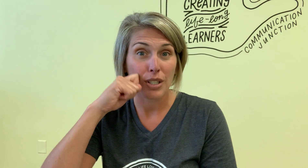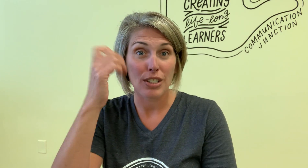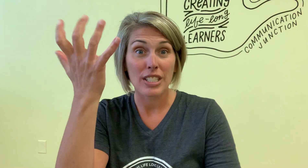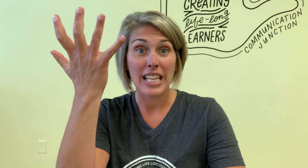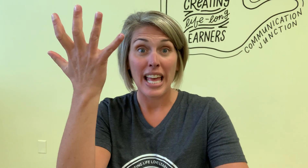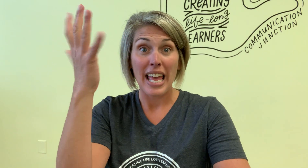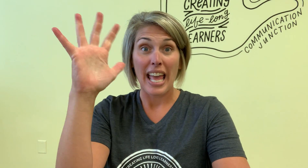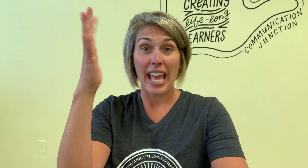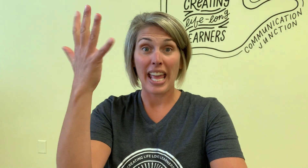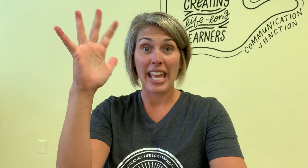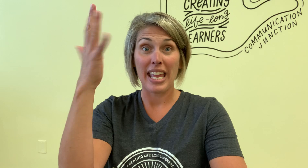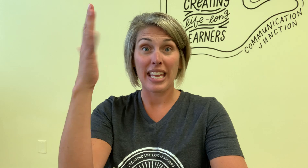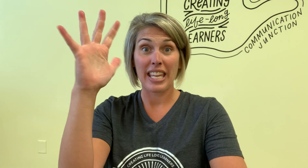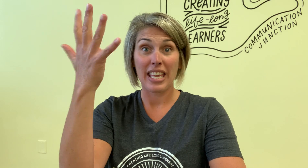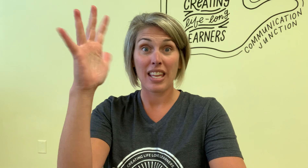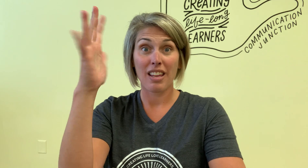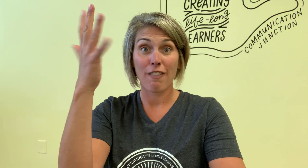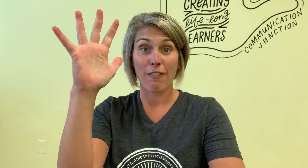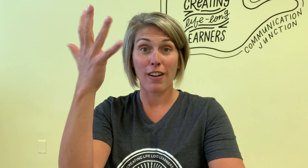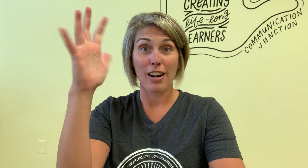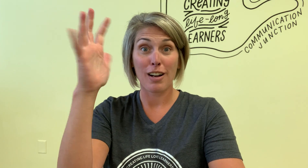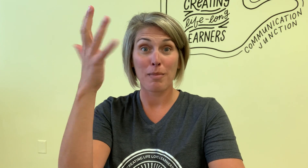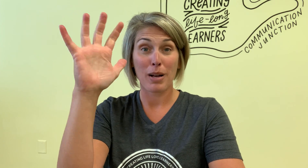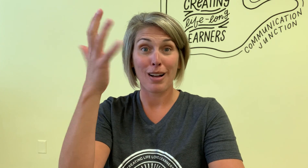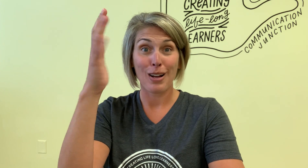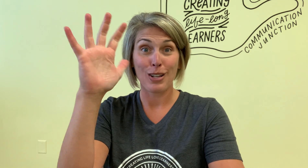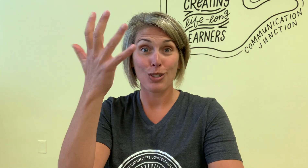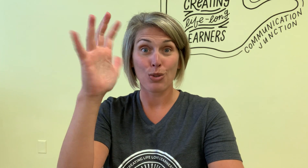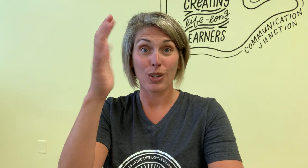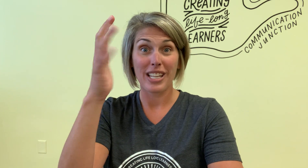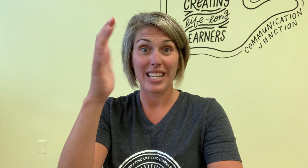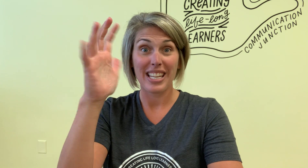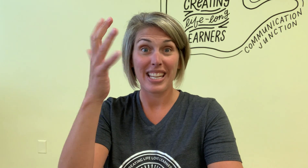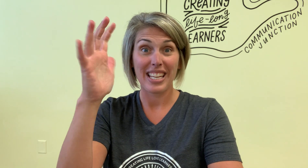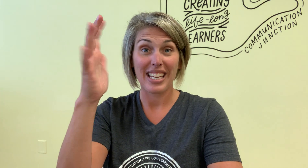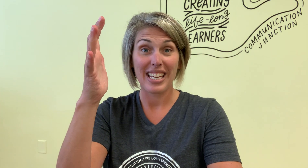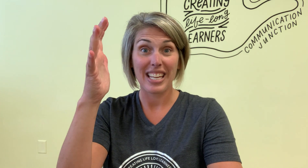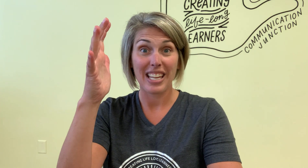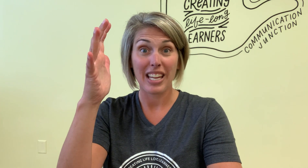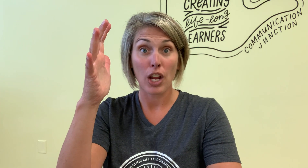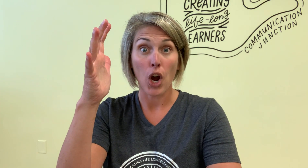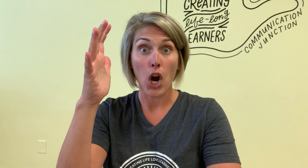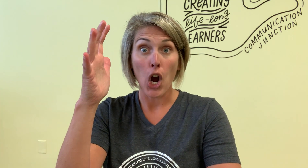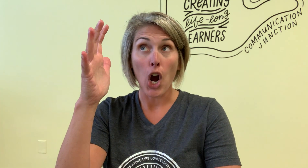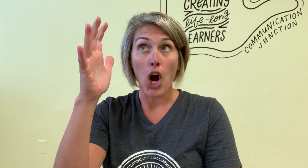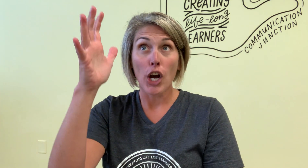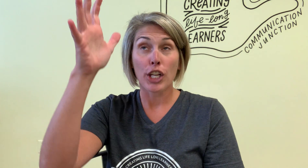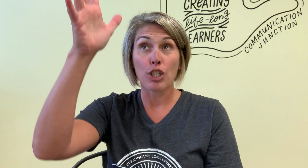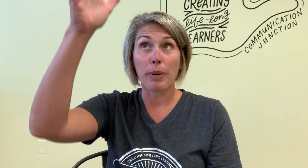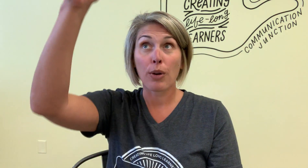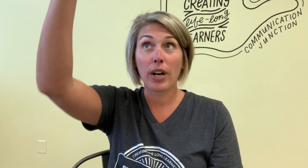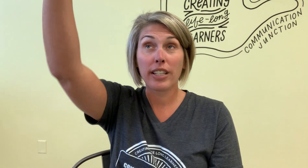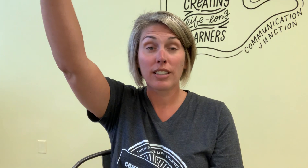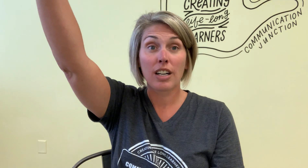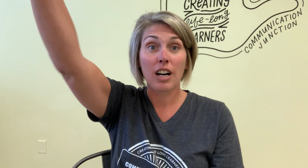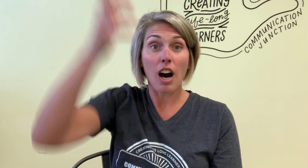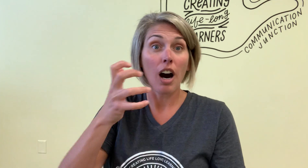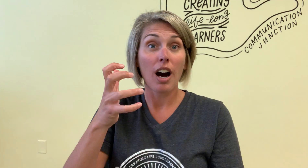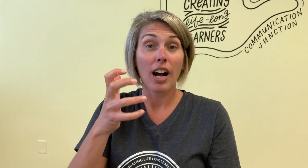apples hanging from a tree. Can you pick one? Can